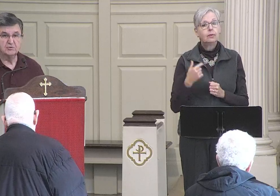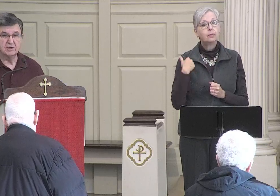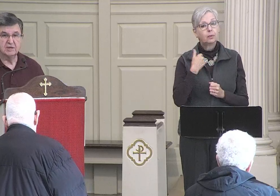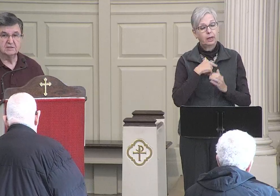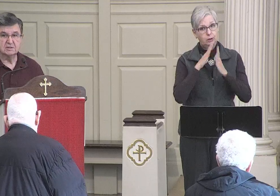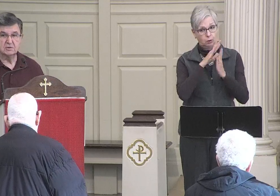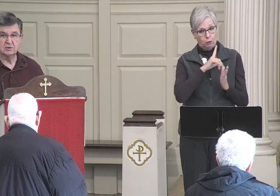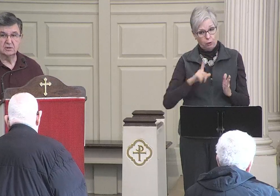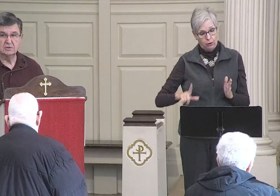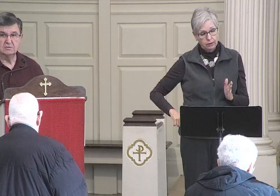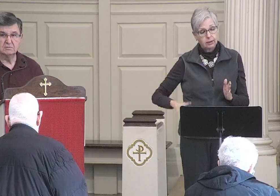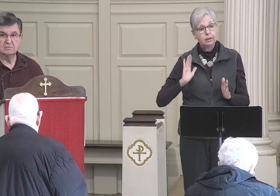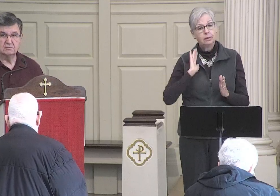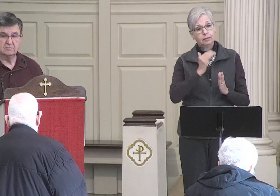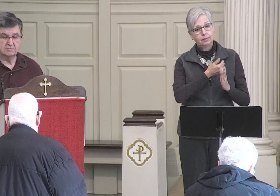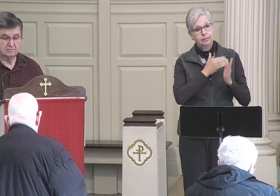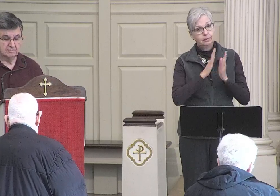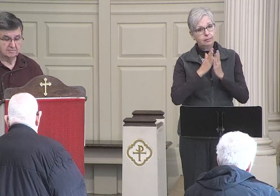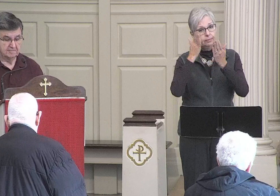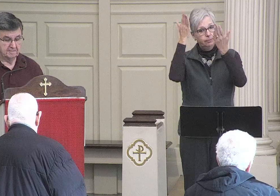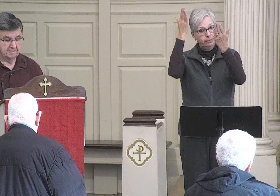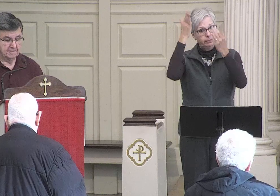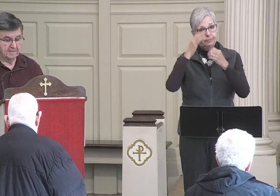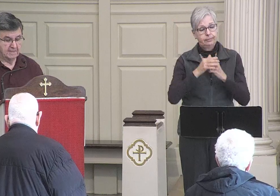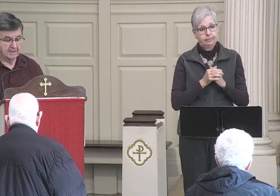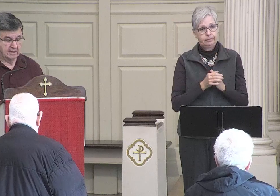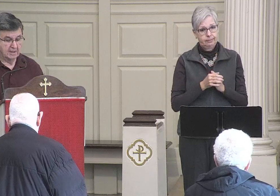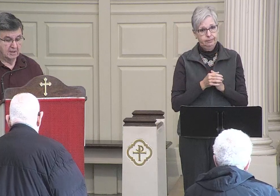We pray to the Lord.